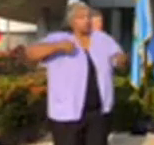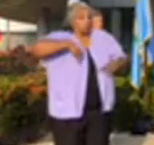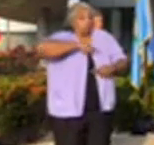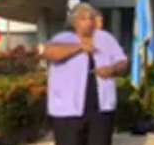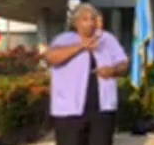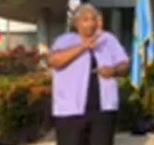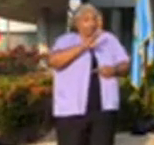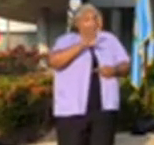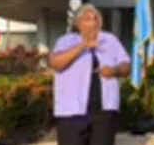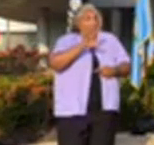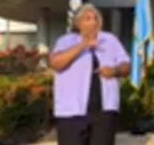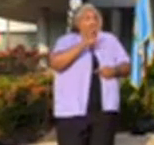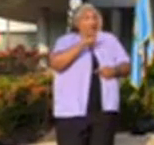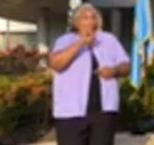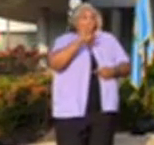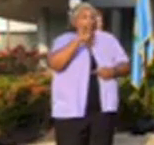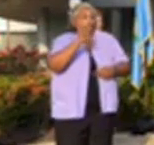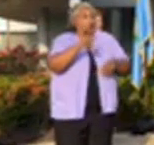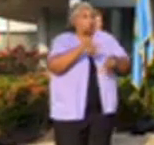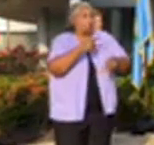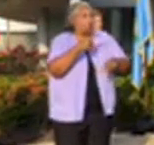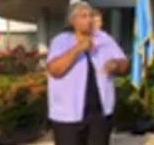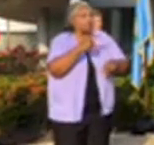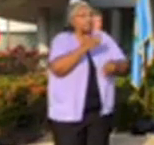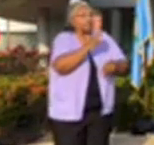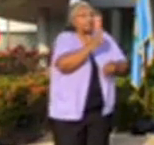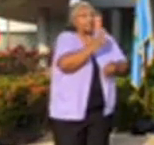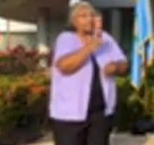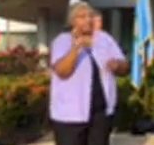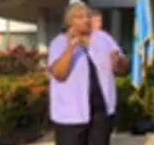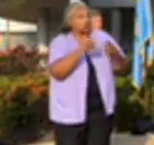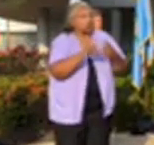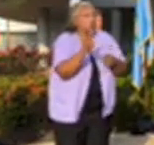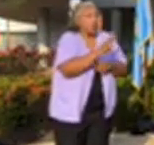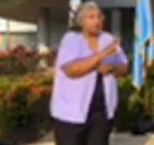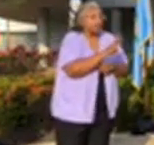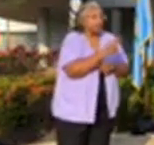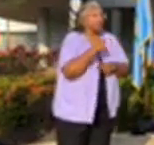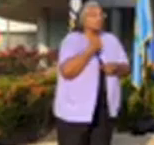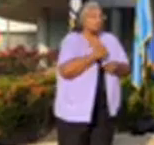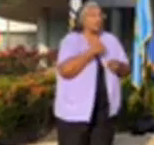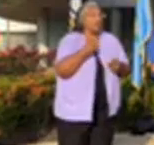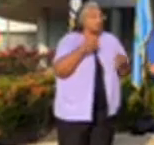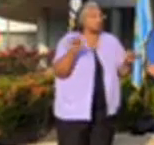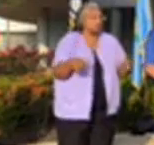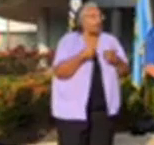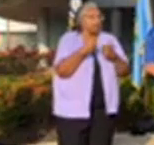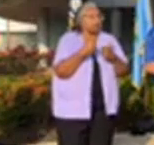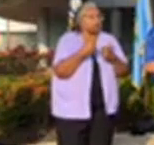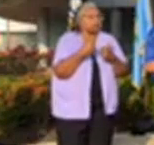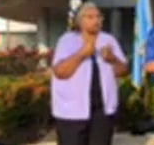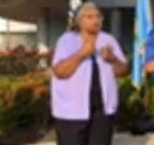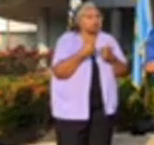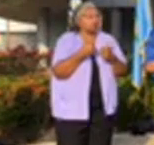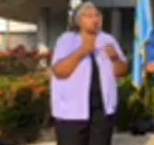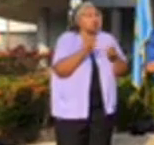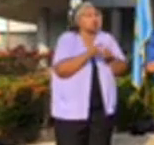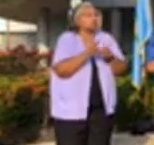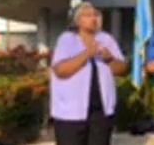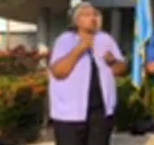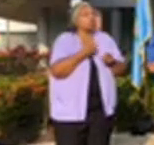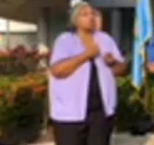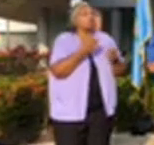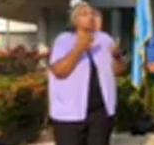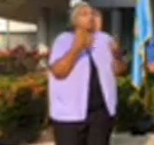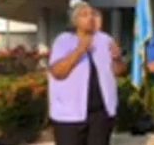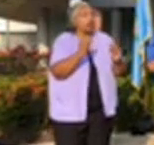long, East and West Bank. So we have some geographical challenges. And with that being said, we tried to push out